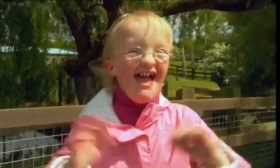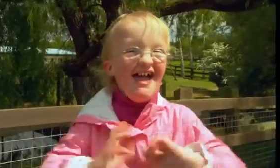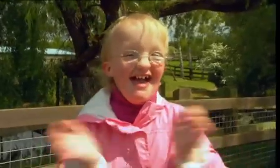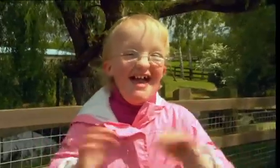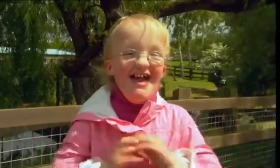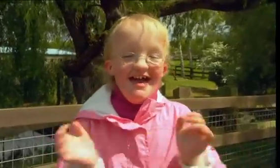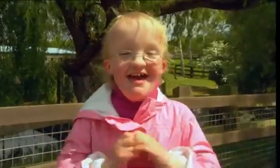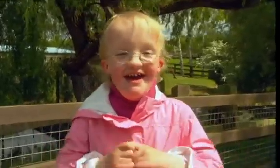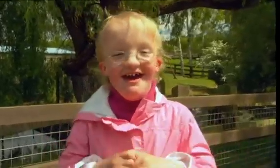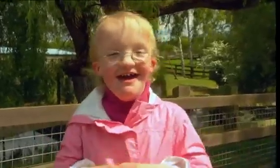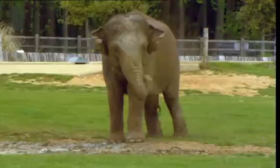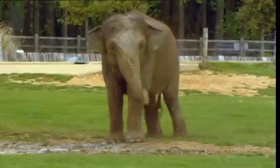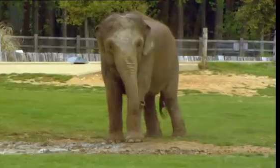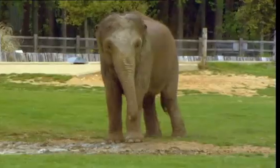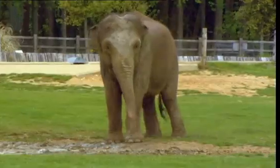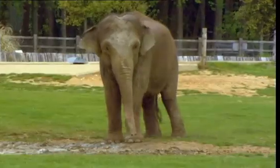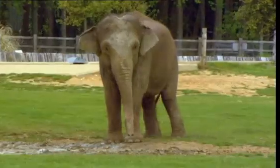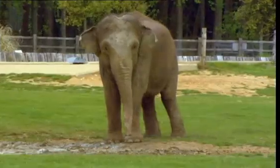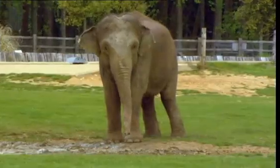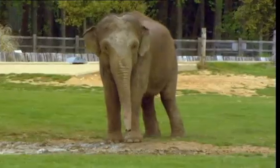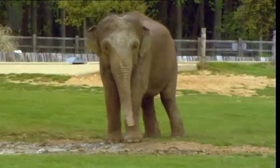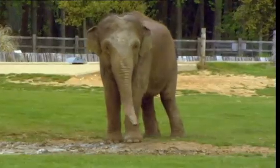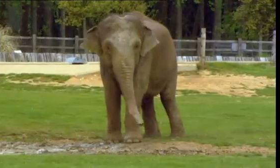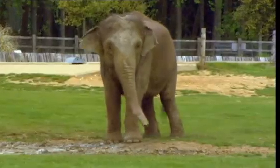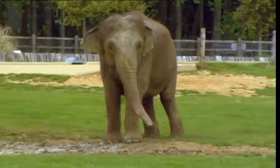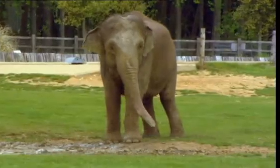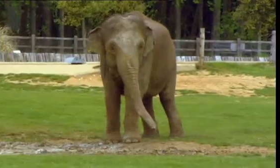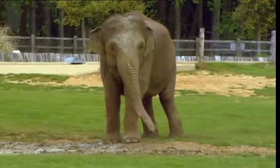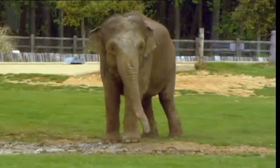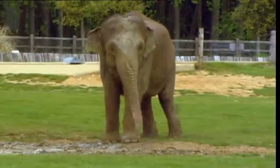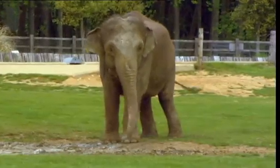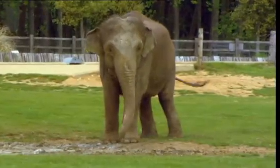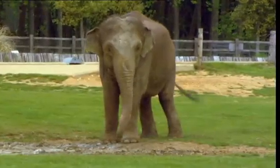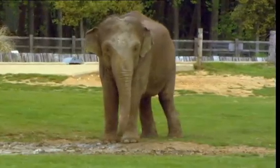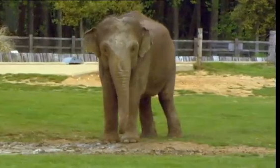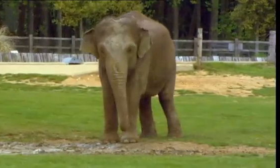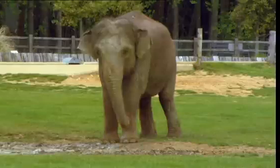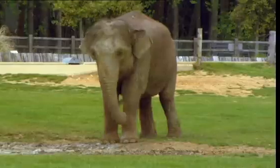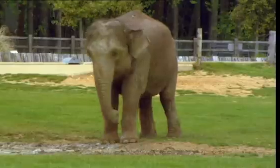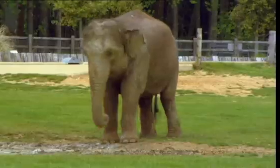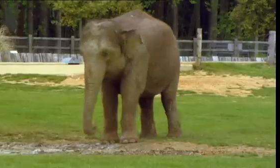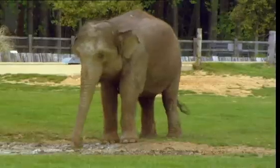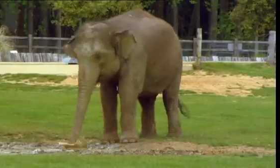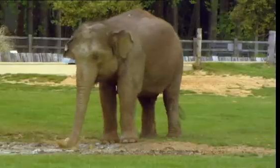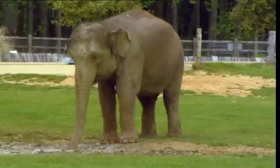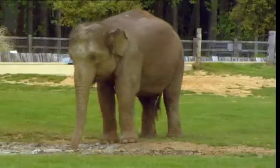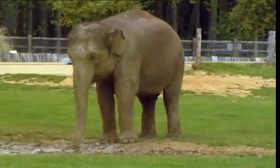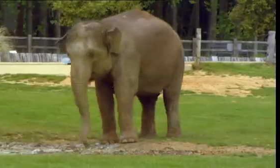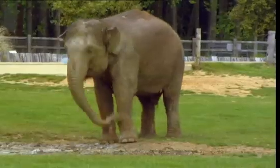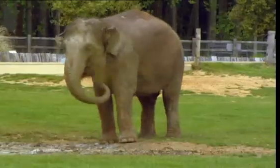Well done, Grace. You found the elephant. Can you see the elephant? Yes, there's the elephant.